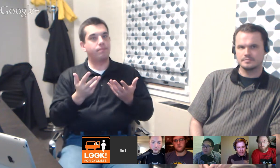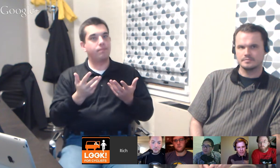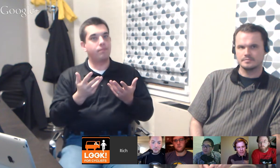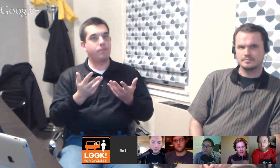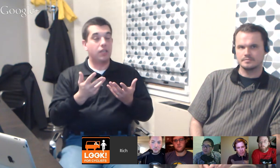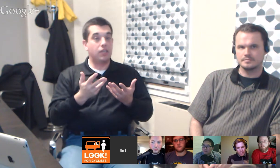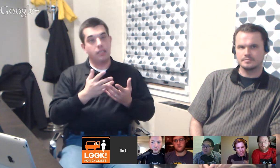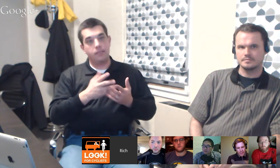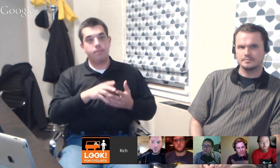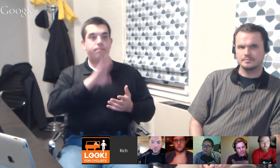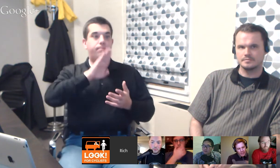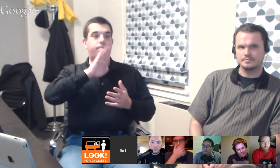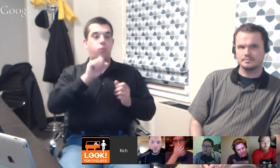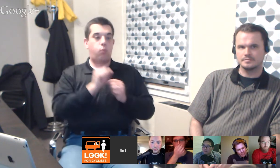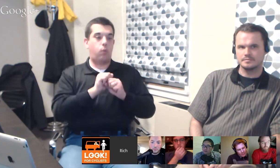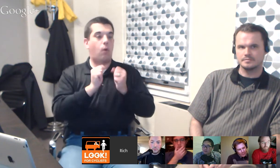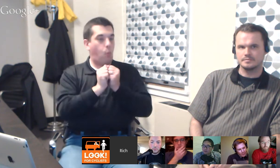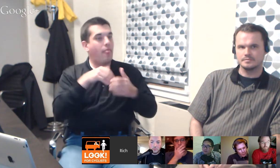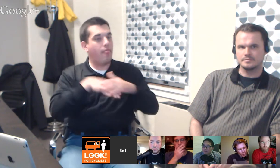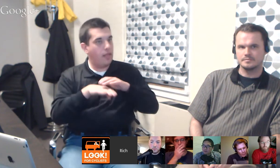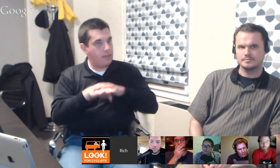pitfalls in accessibility, and I think,